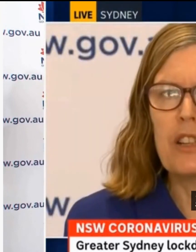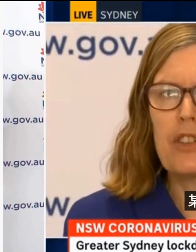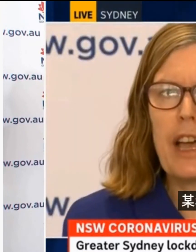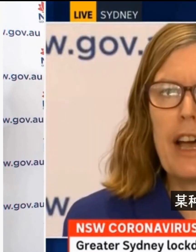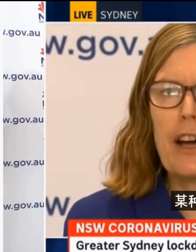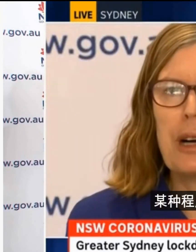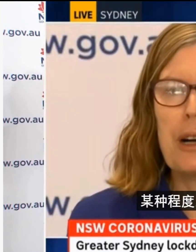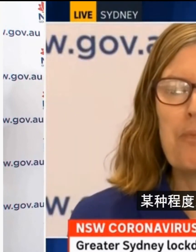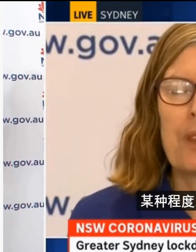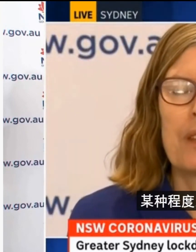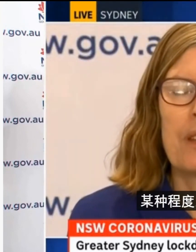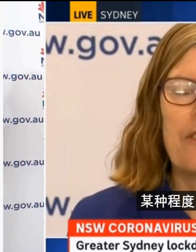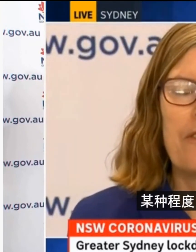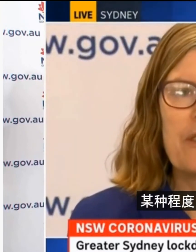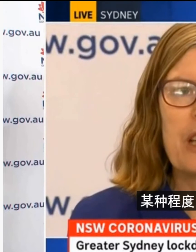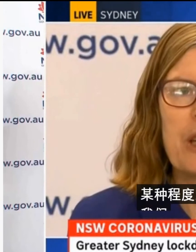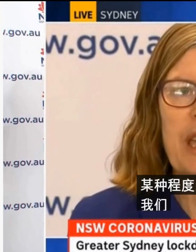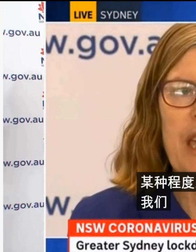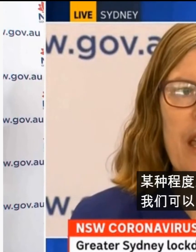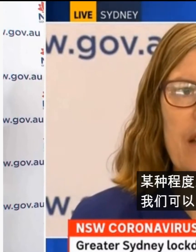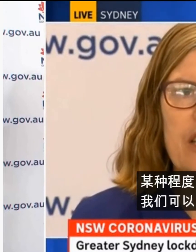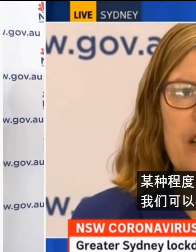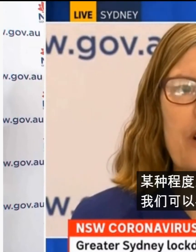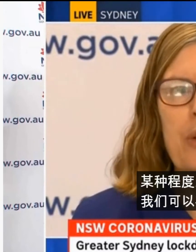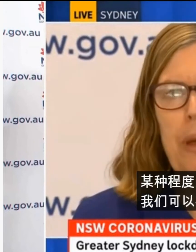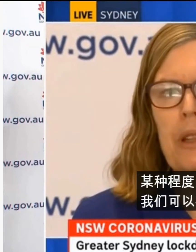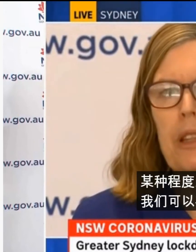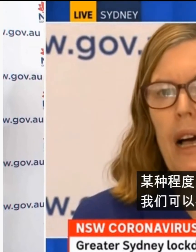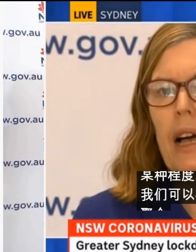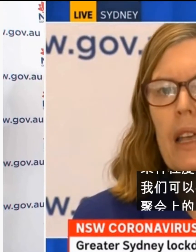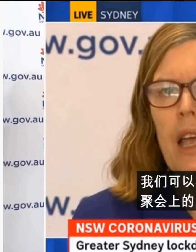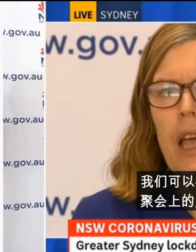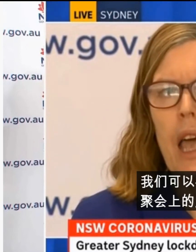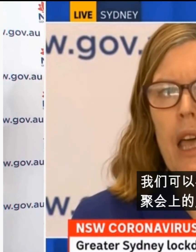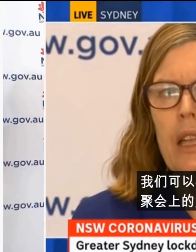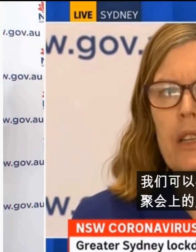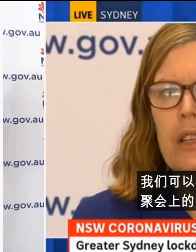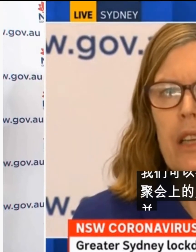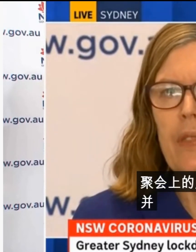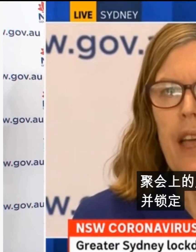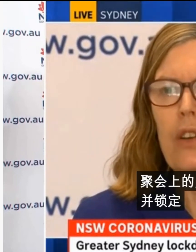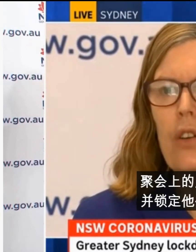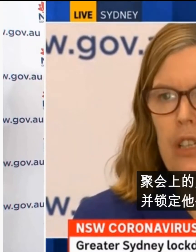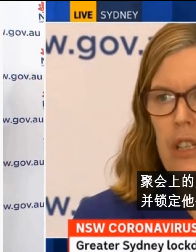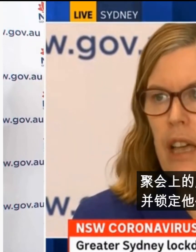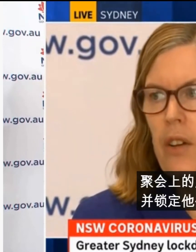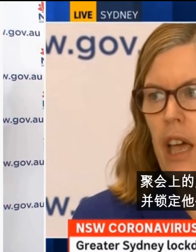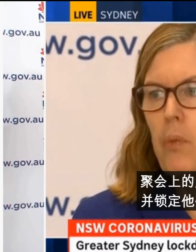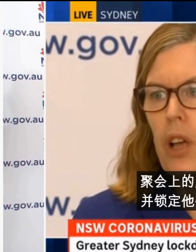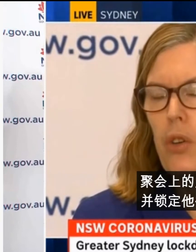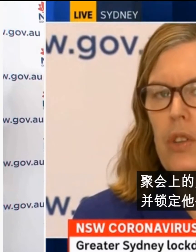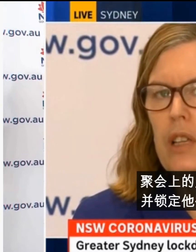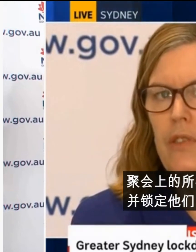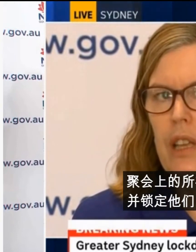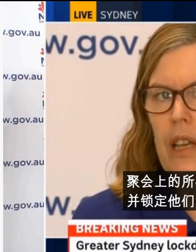To some extent, it depends on how effectively we can identify all the people at the party and get that